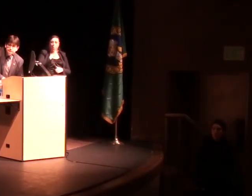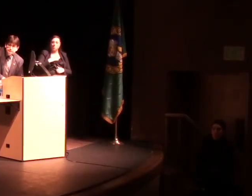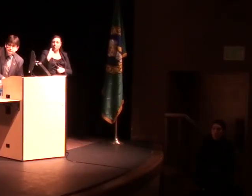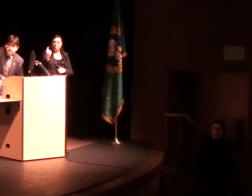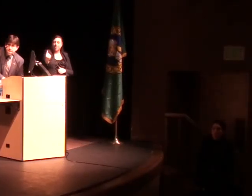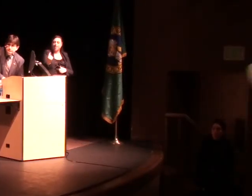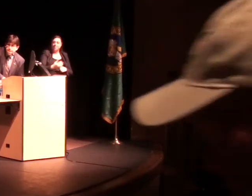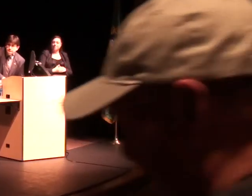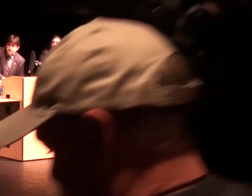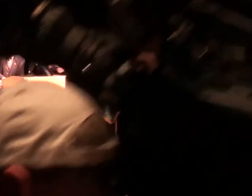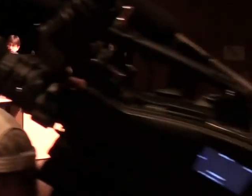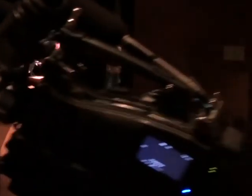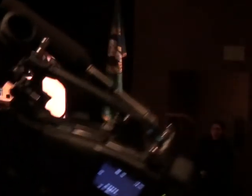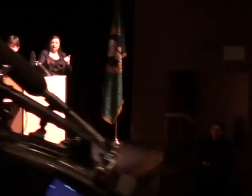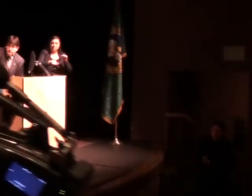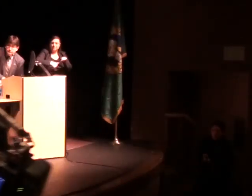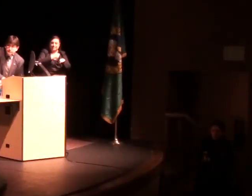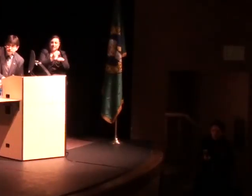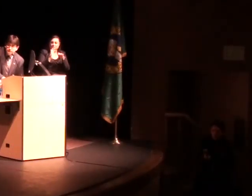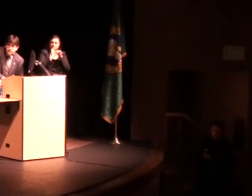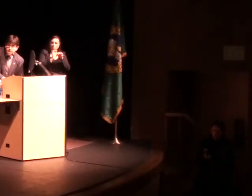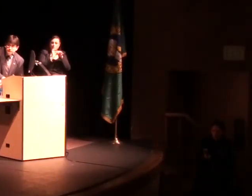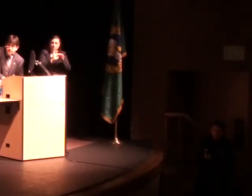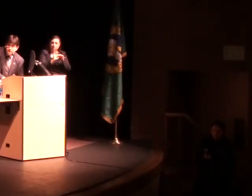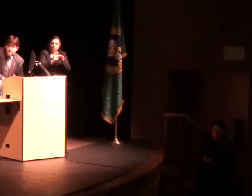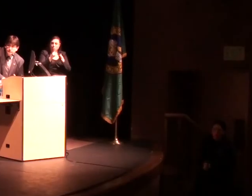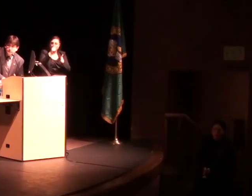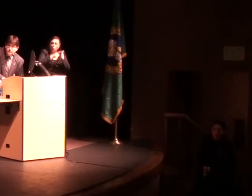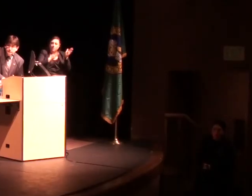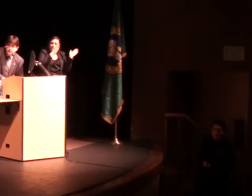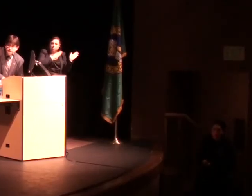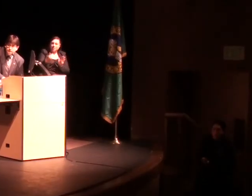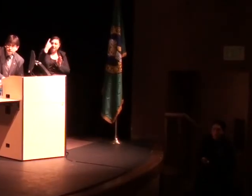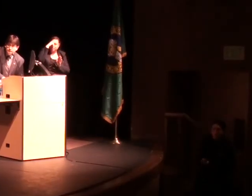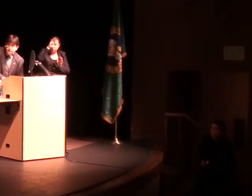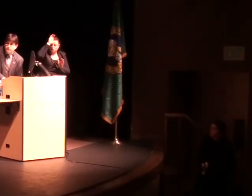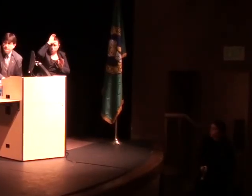Now that we have established a relationship, what is the plan of the Cuban